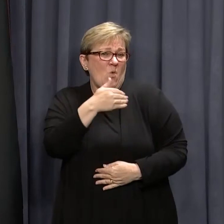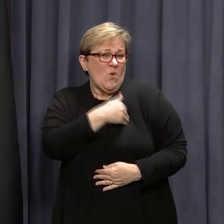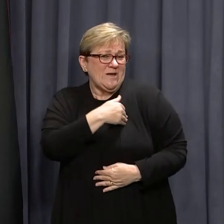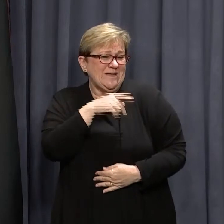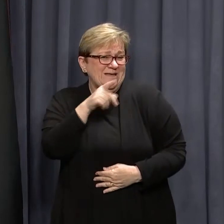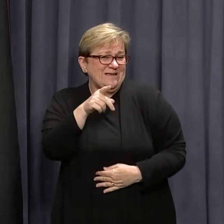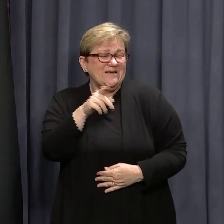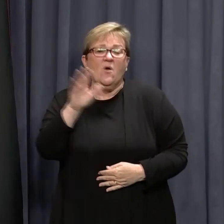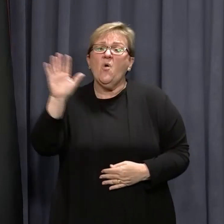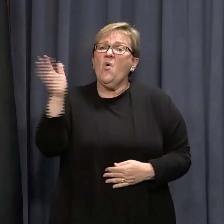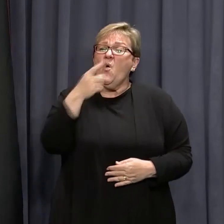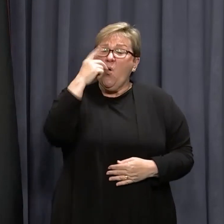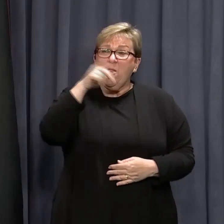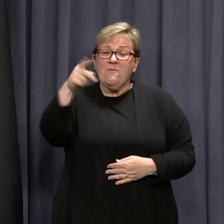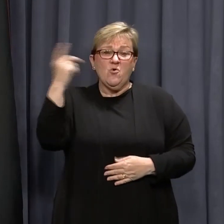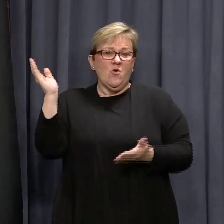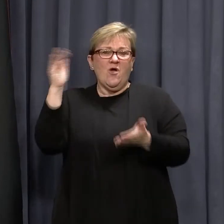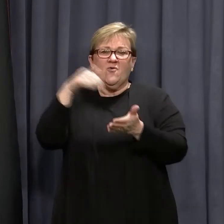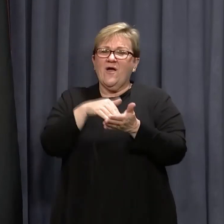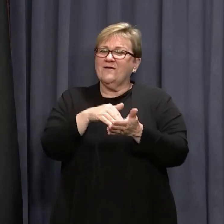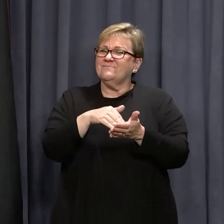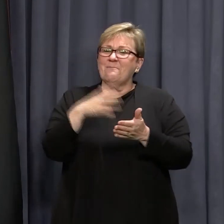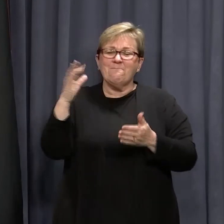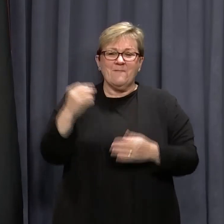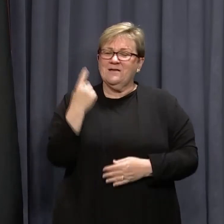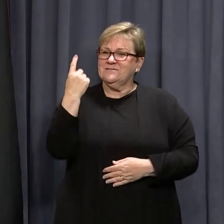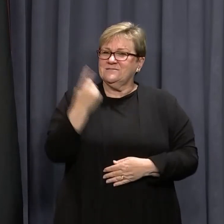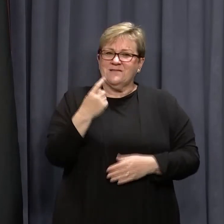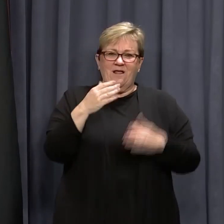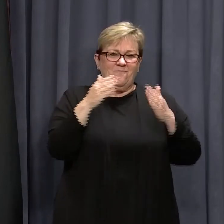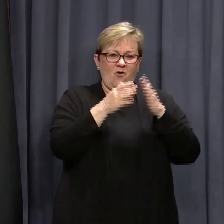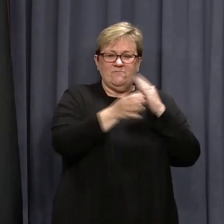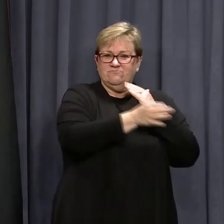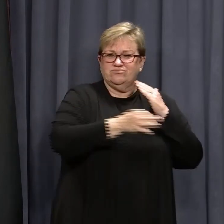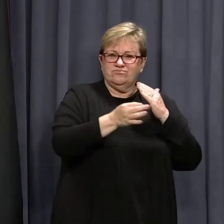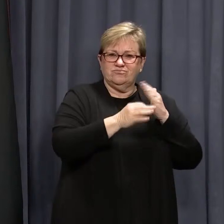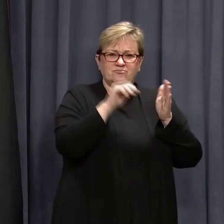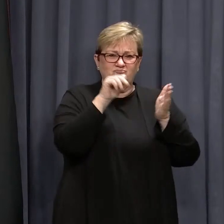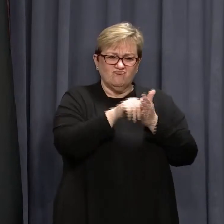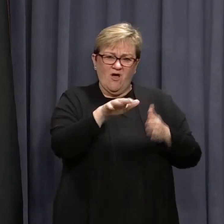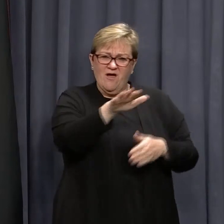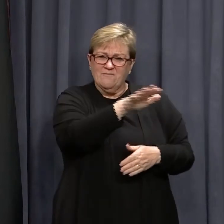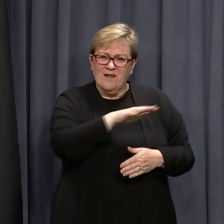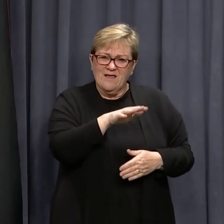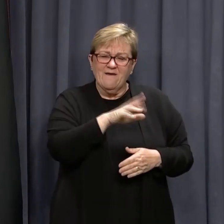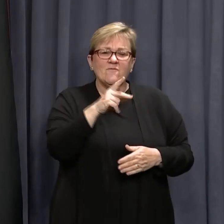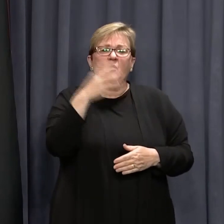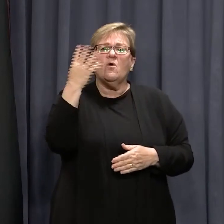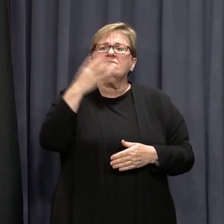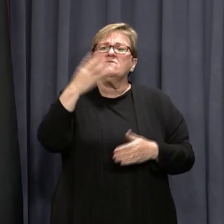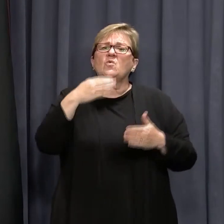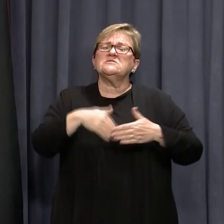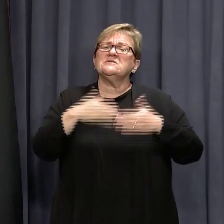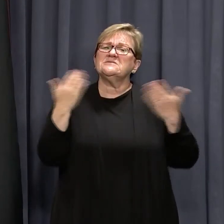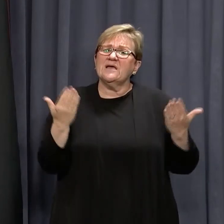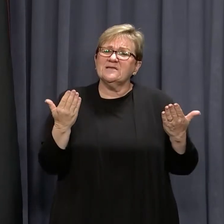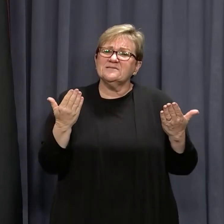all those people arriving will need to self-quarantine in a suitable premise for 14